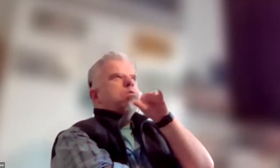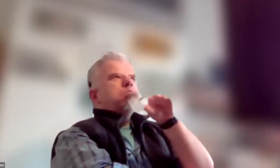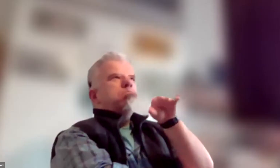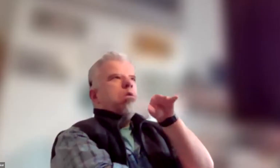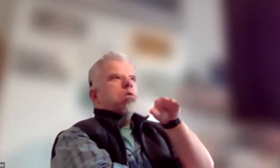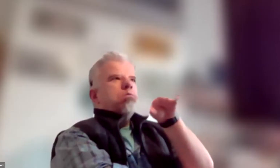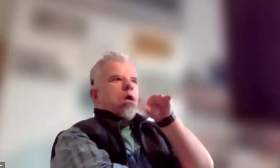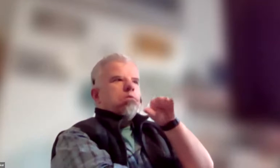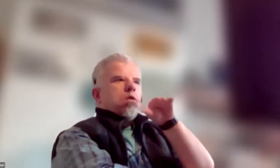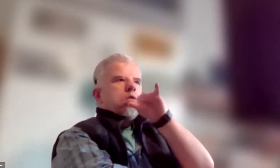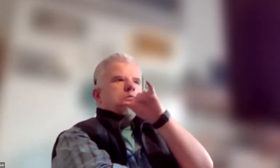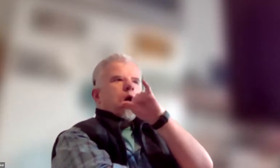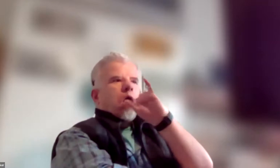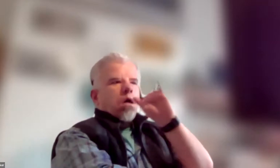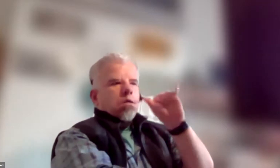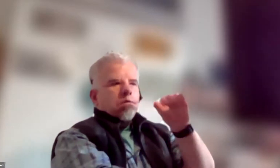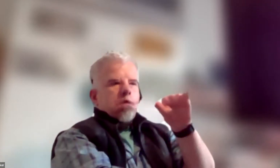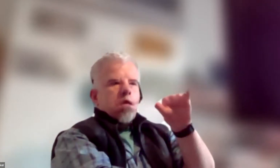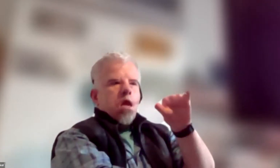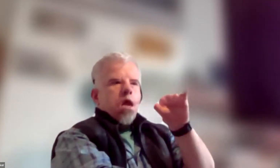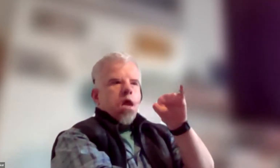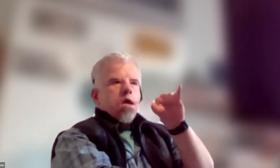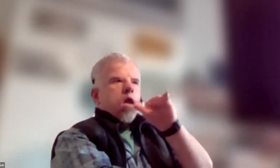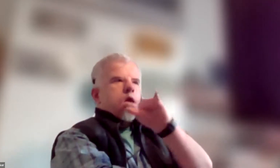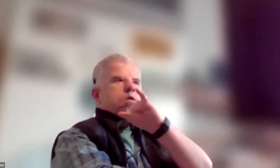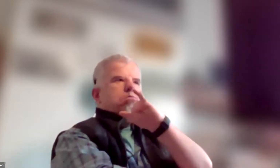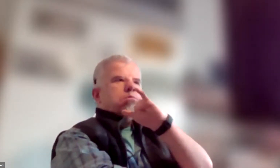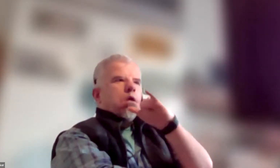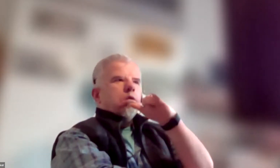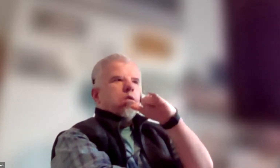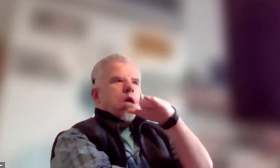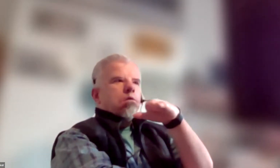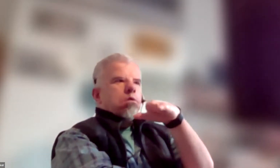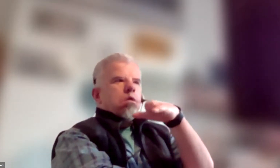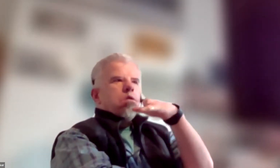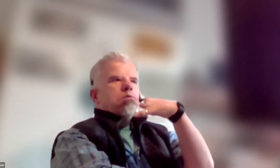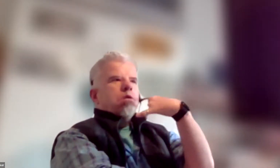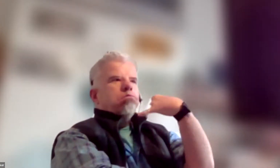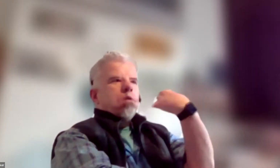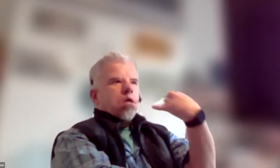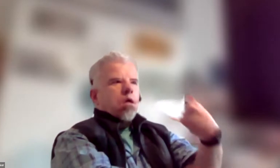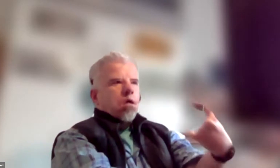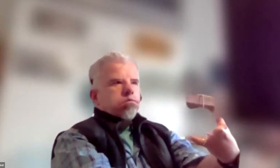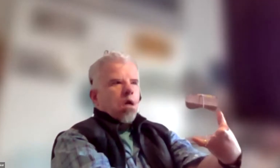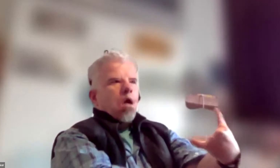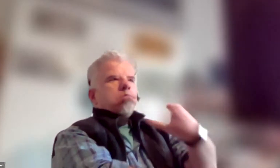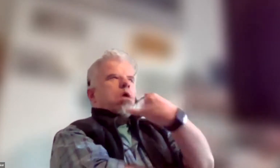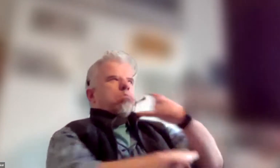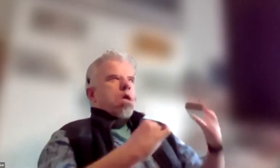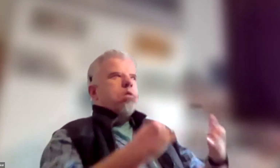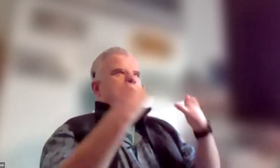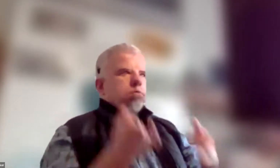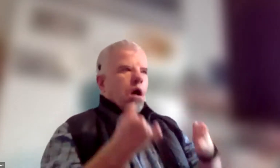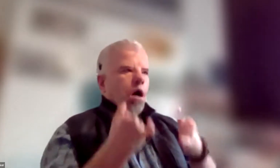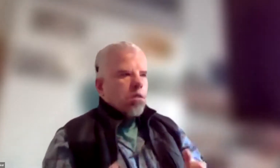I would much rather you ask me in the worst language that you can think of,